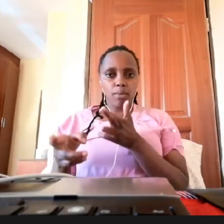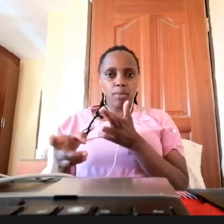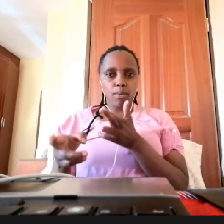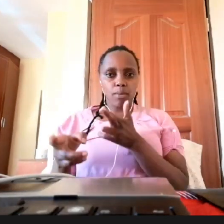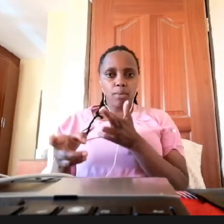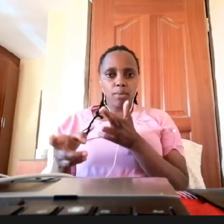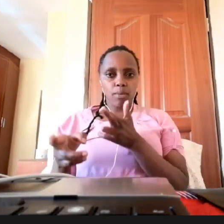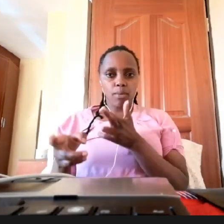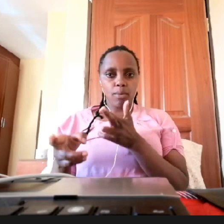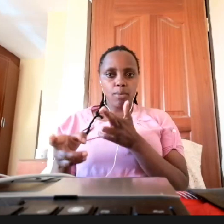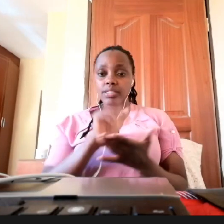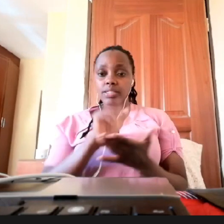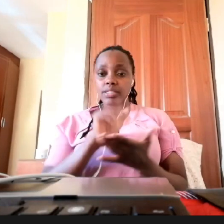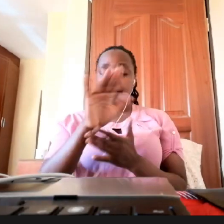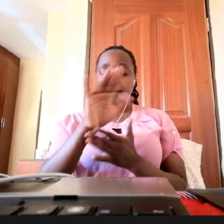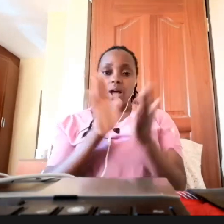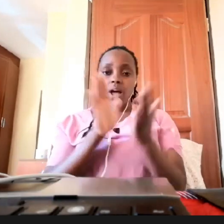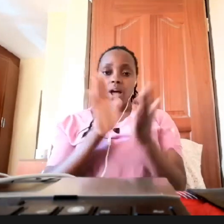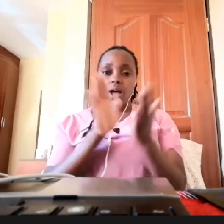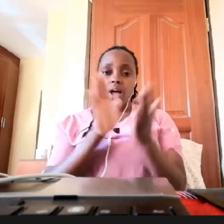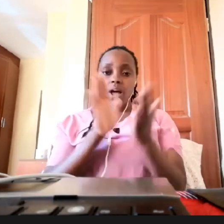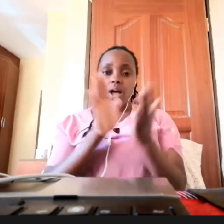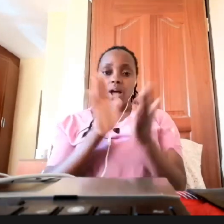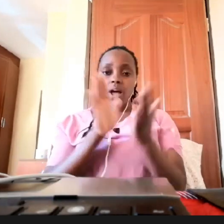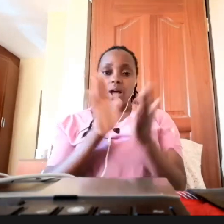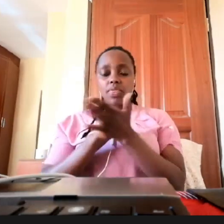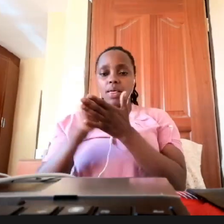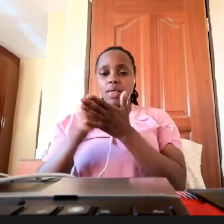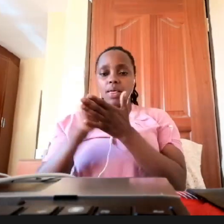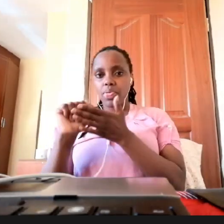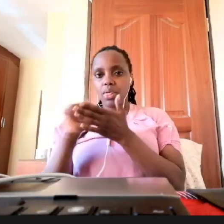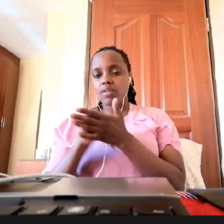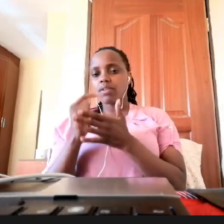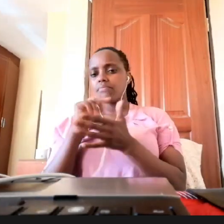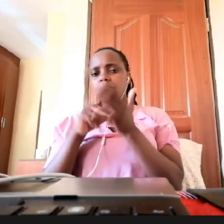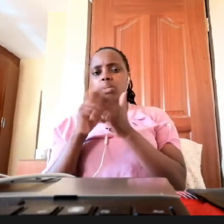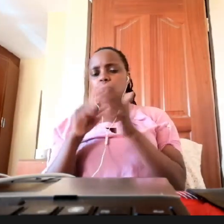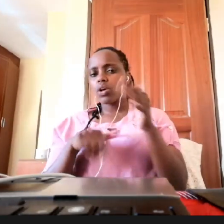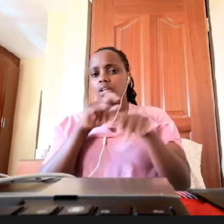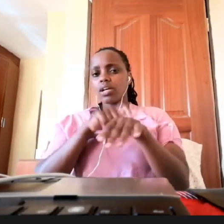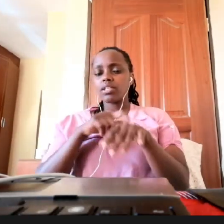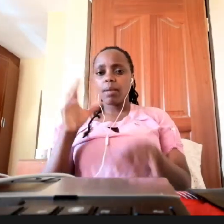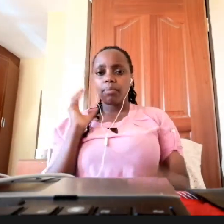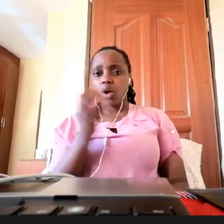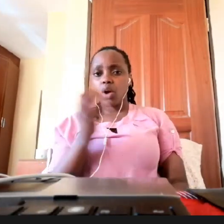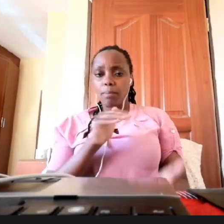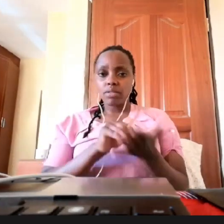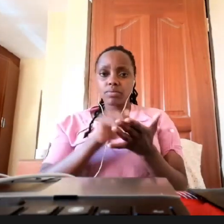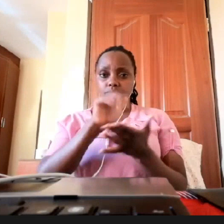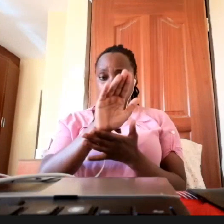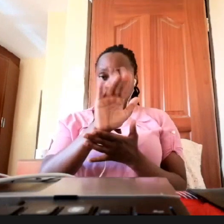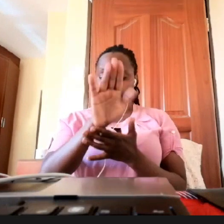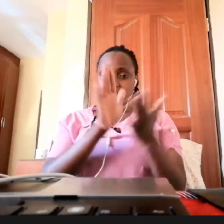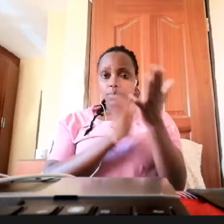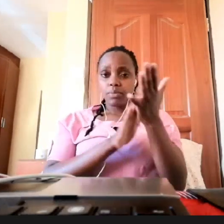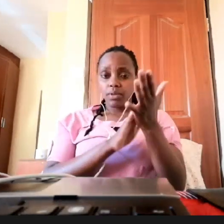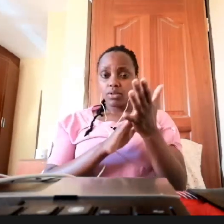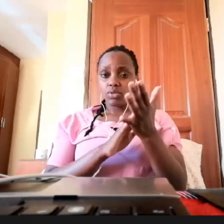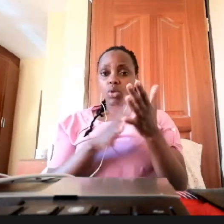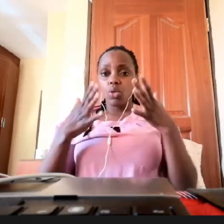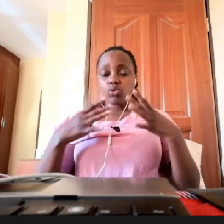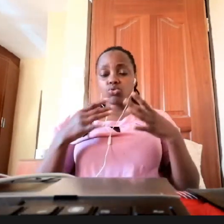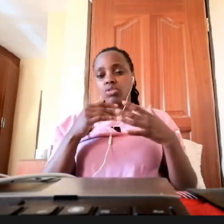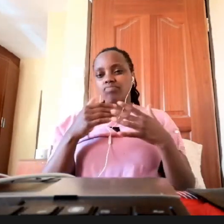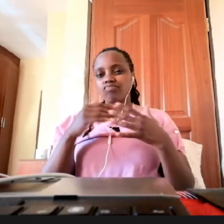sends its recommendations in duplicate. That is to say, when the committee sends its recommendations to the state party,